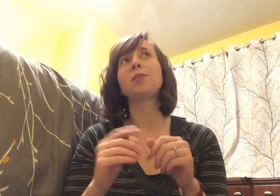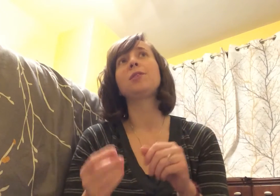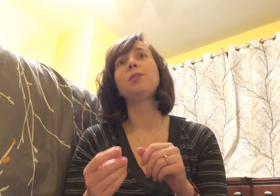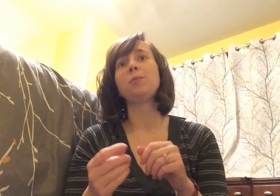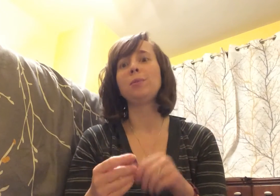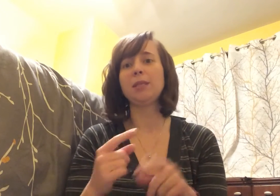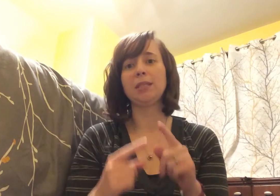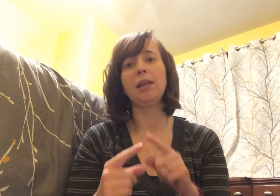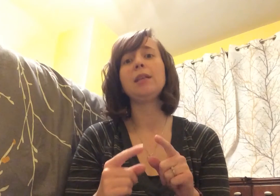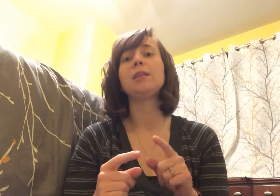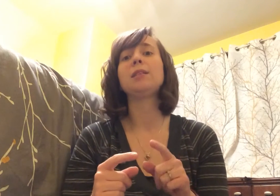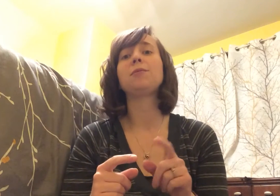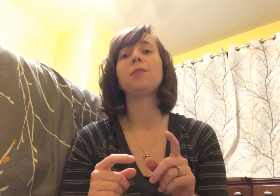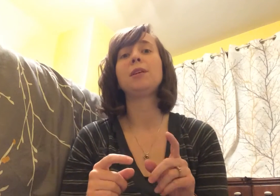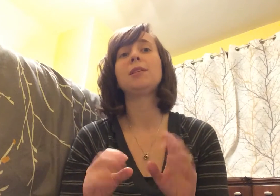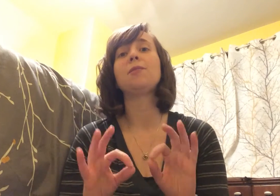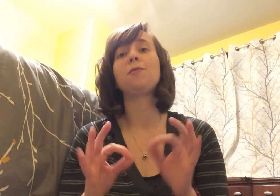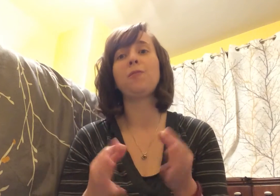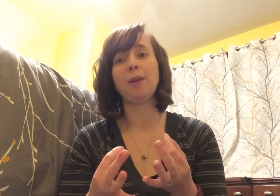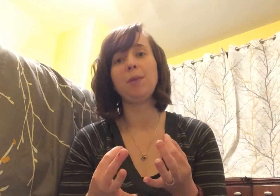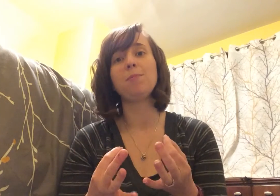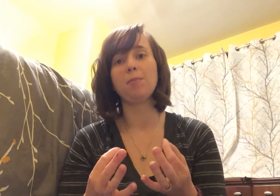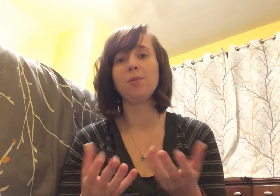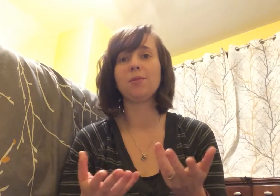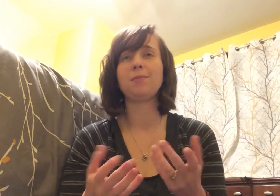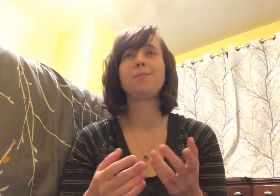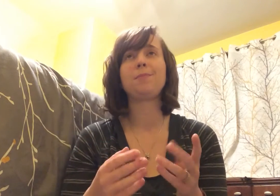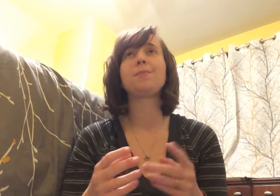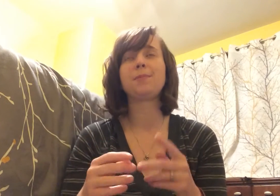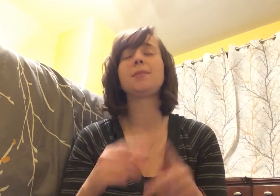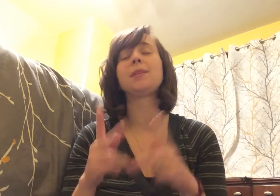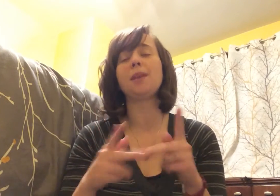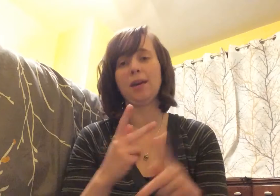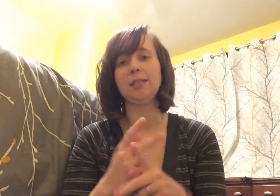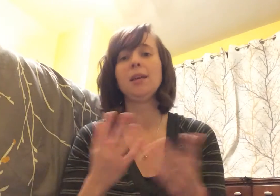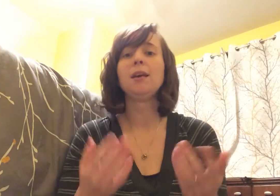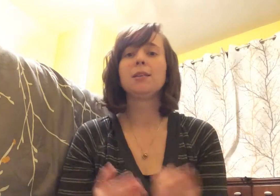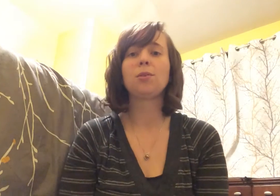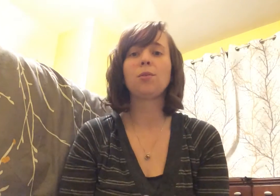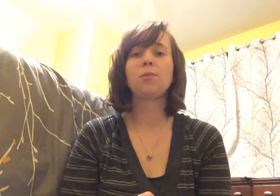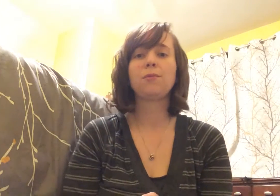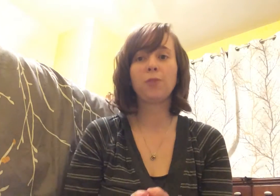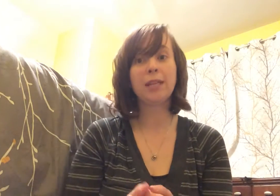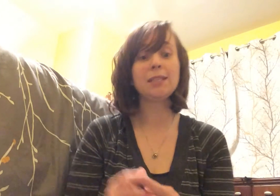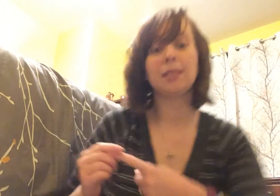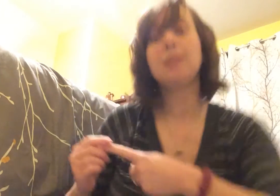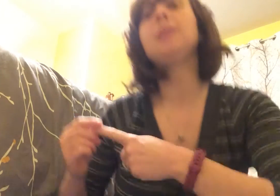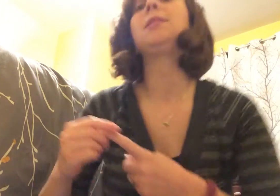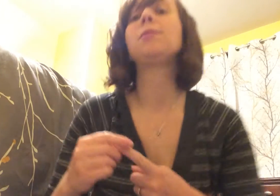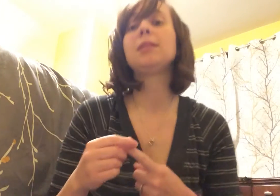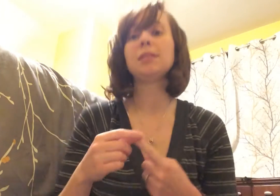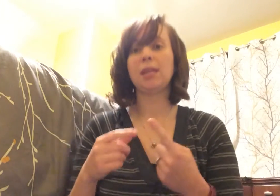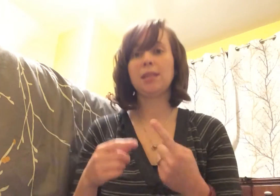after you would be signing the different family member kind. So, for instance, you can say that